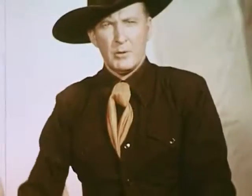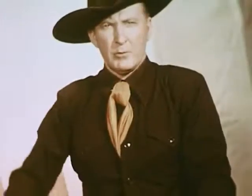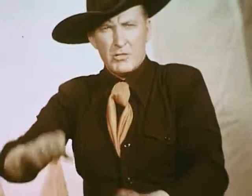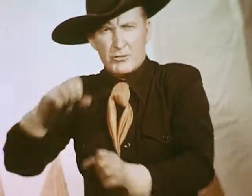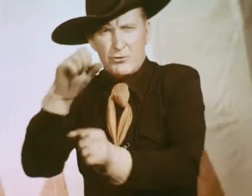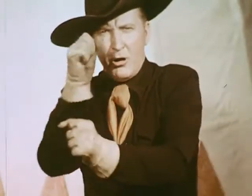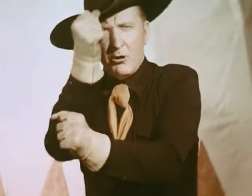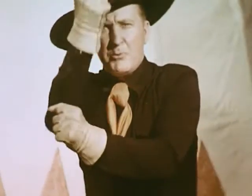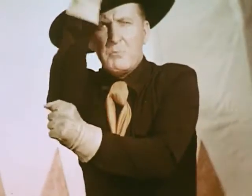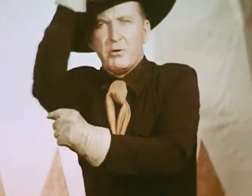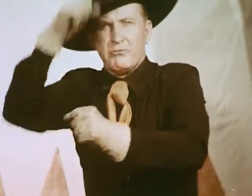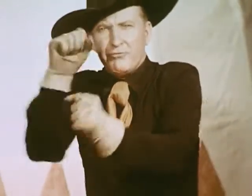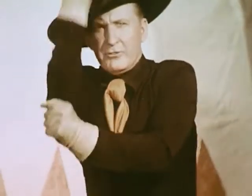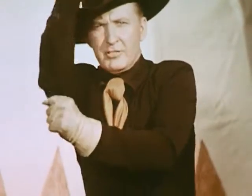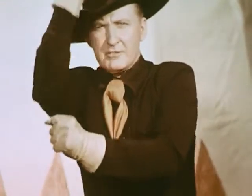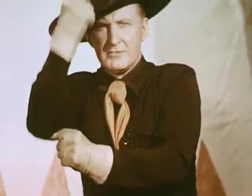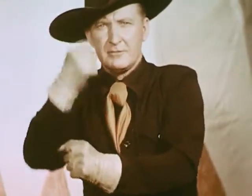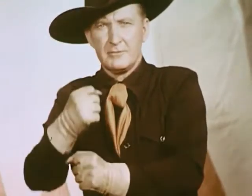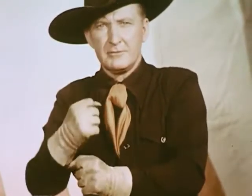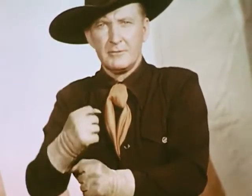We were a strong people, vigorous.